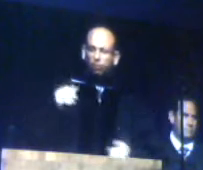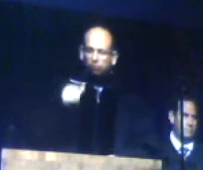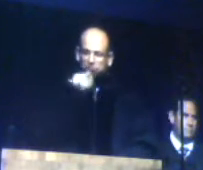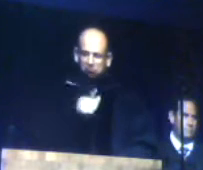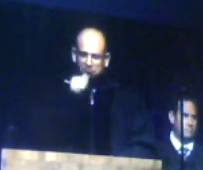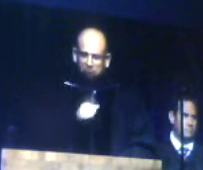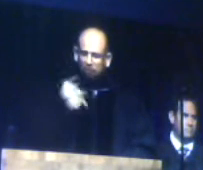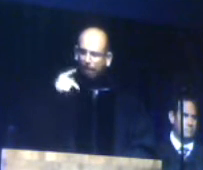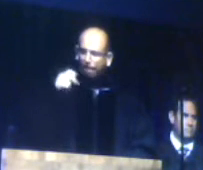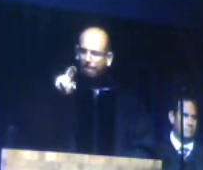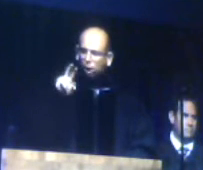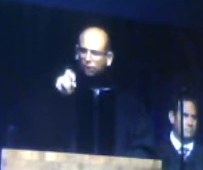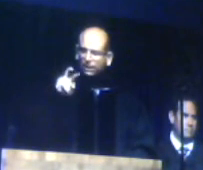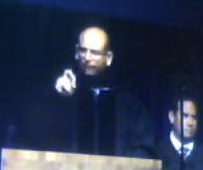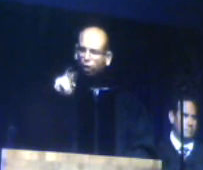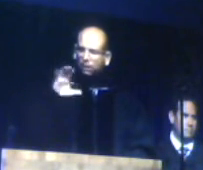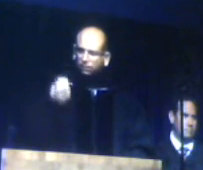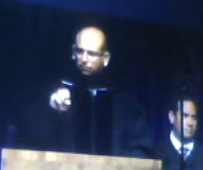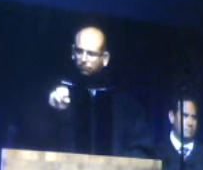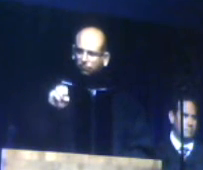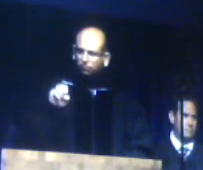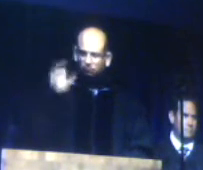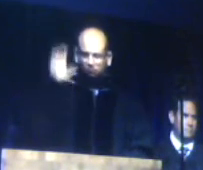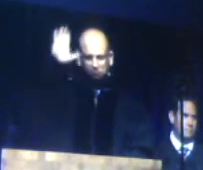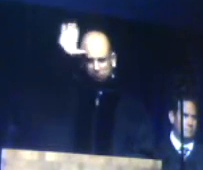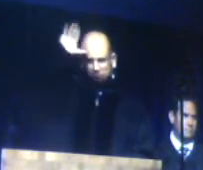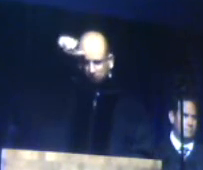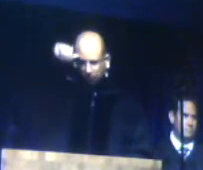It is just a matter of perseverance,